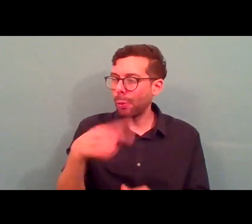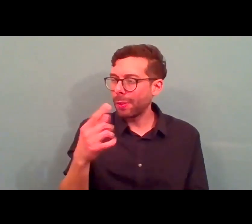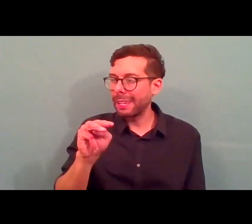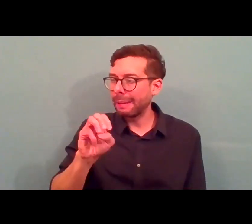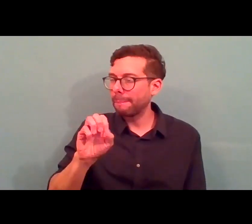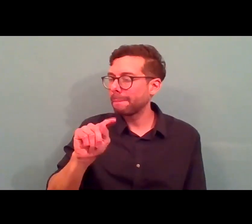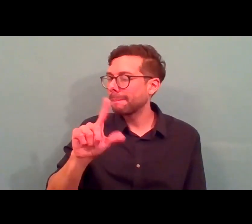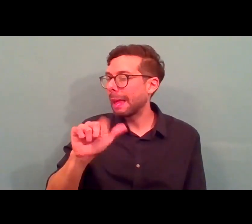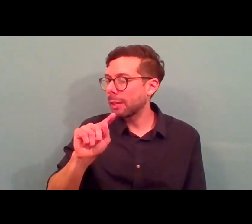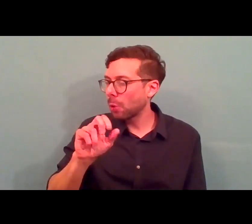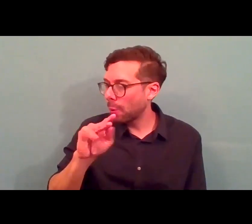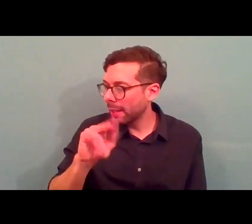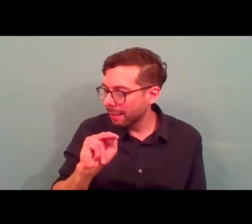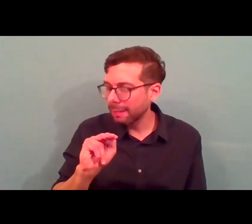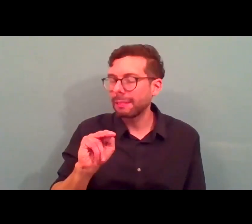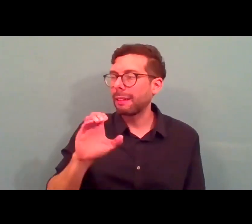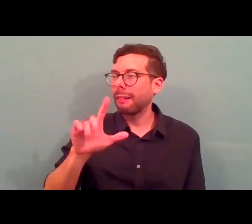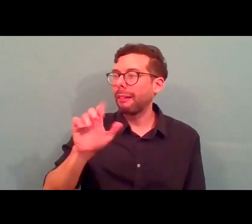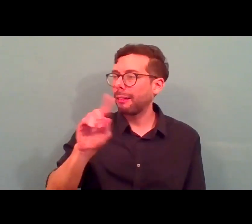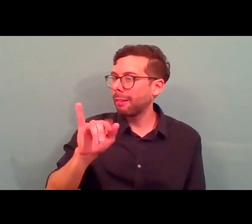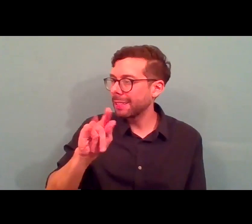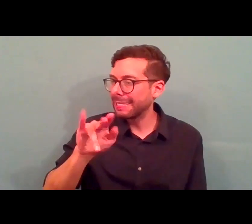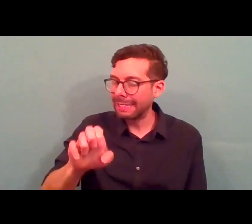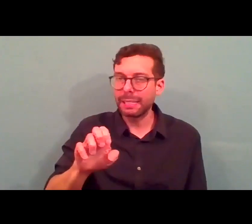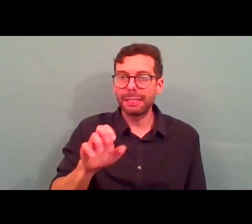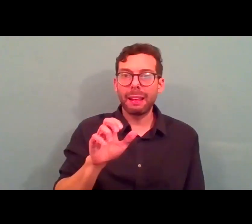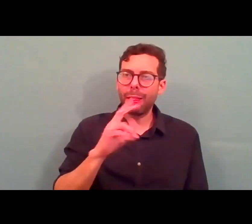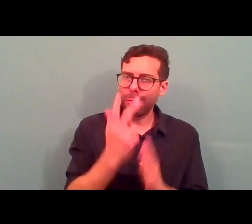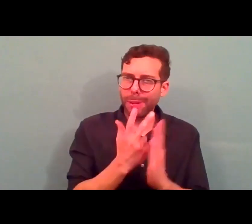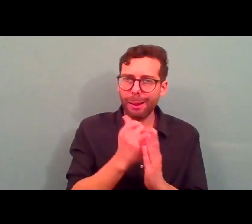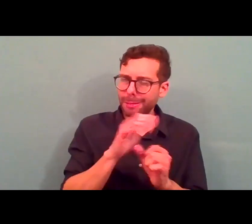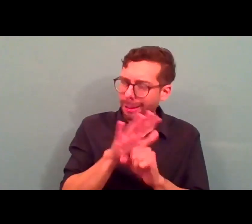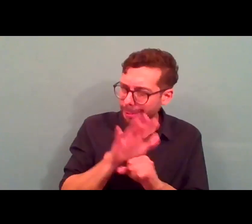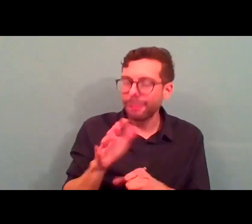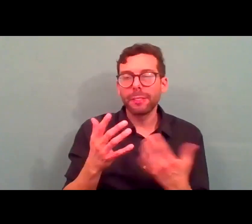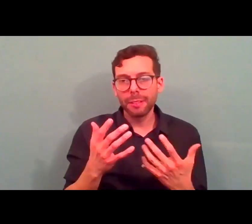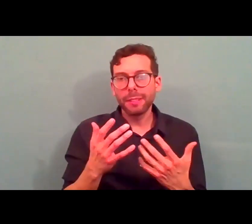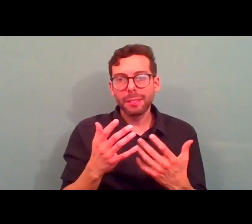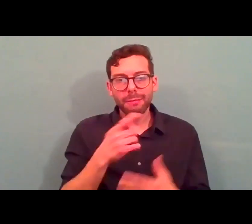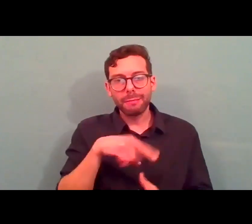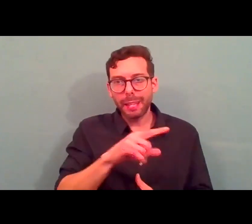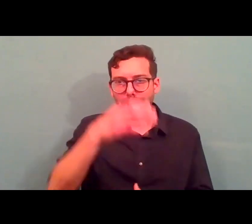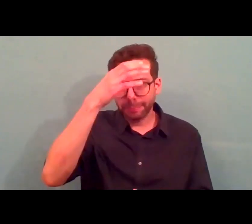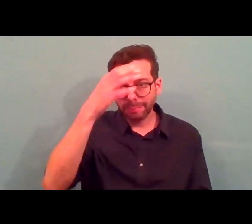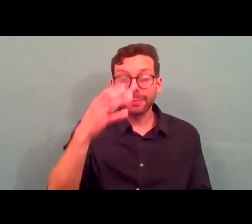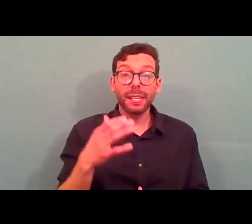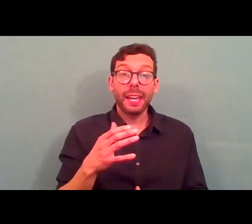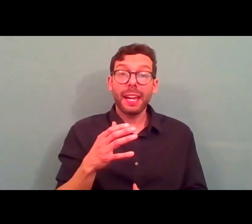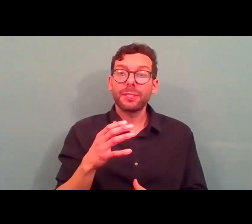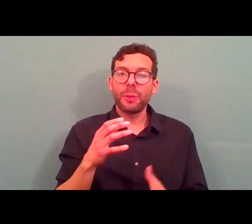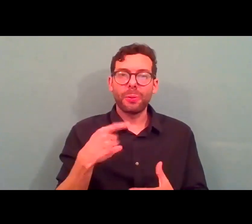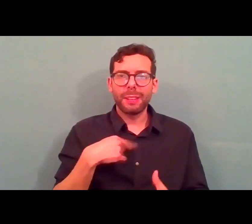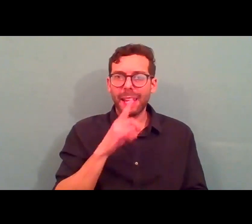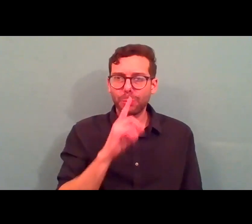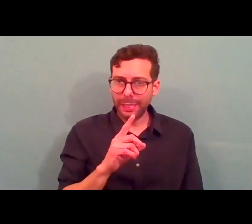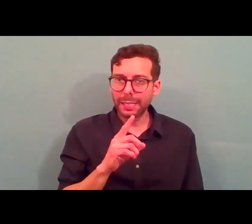know how to follow that algorithm that we just talked about. So anyway, I thought that question was great, and it really does encompass so many of the other questions. That's why I'm taking